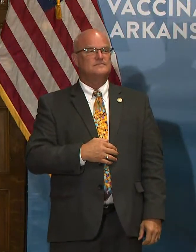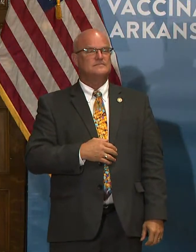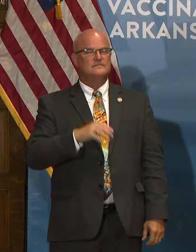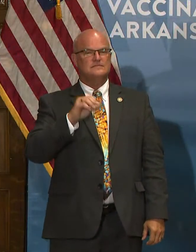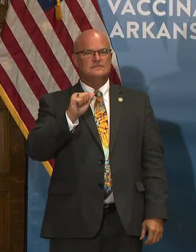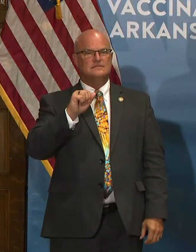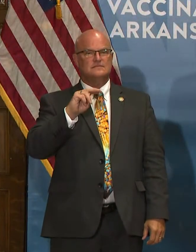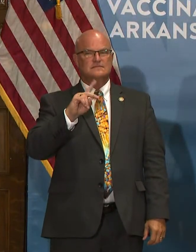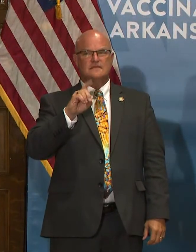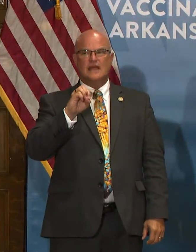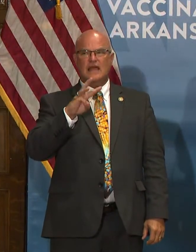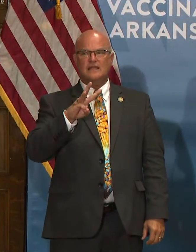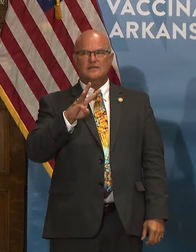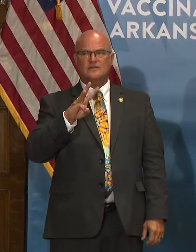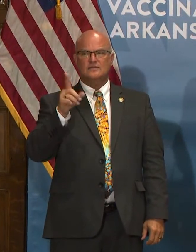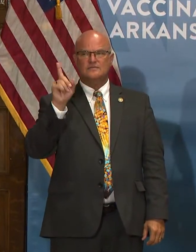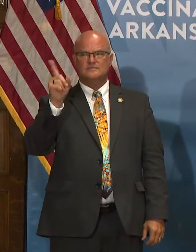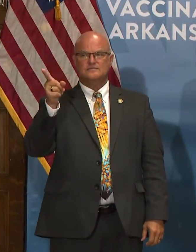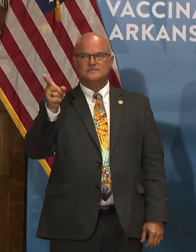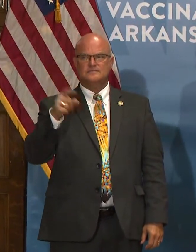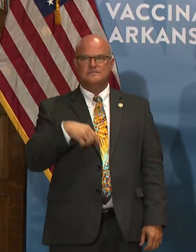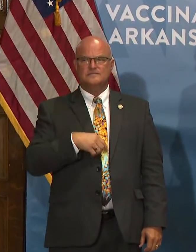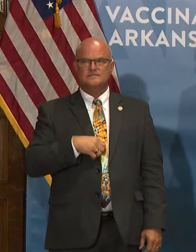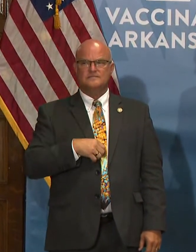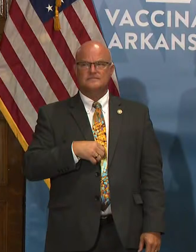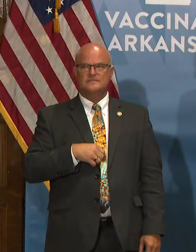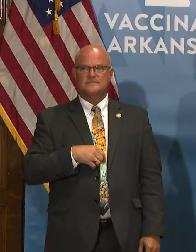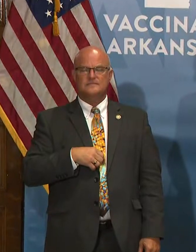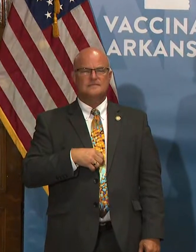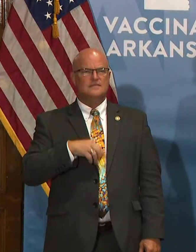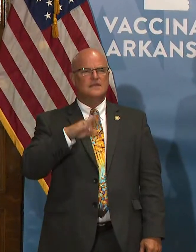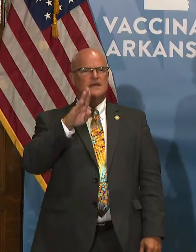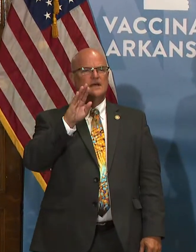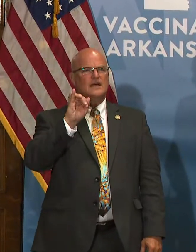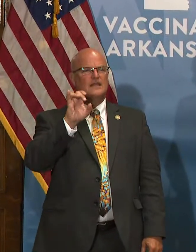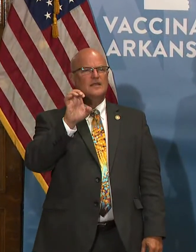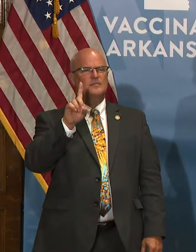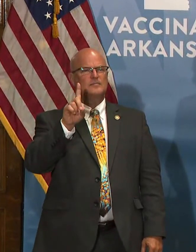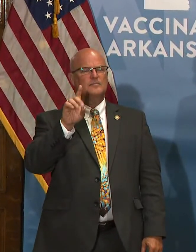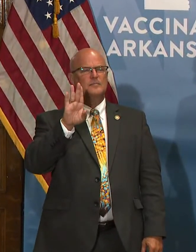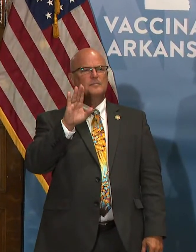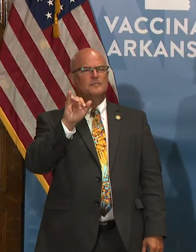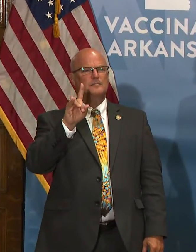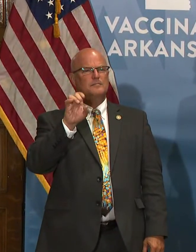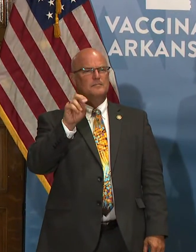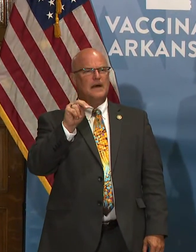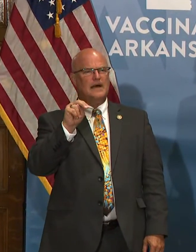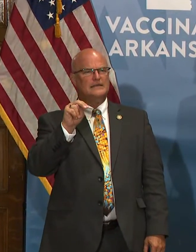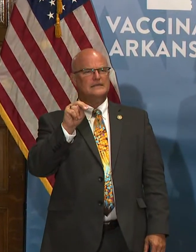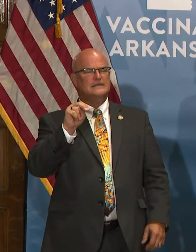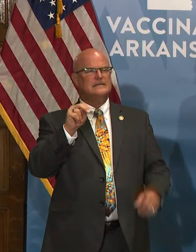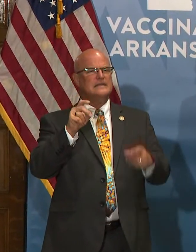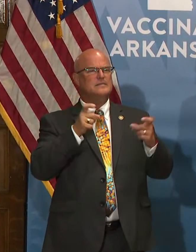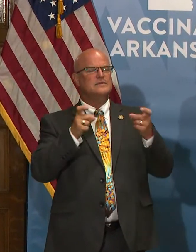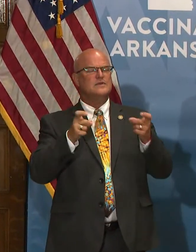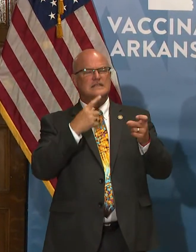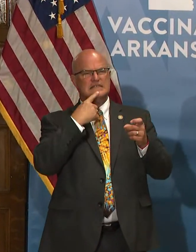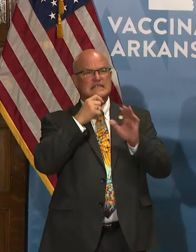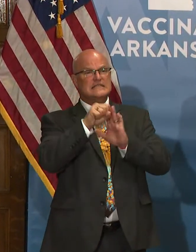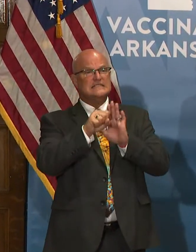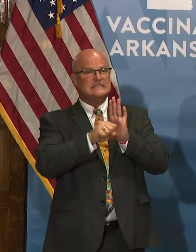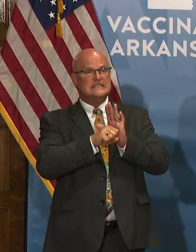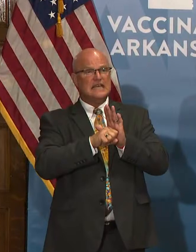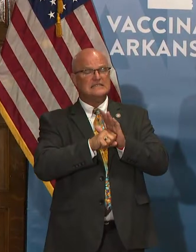Andrew, I think you got the last question. The Biden administration, I understand, has raised the possibility of states that